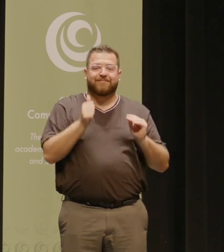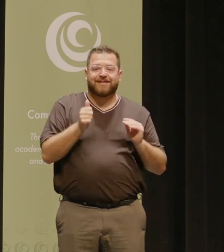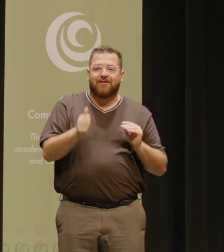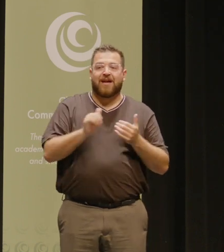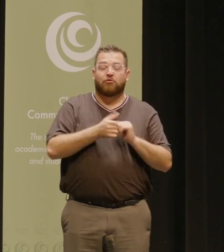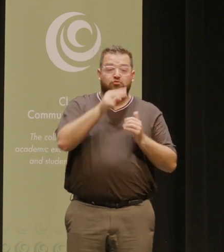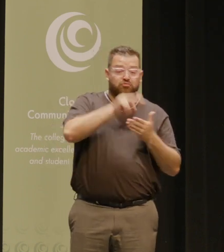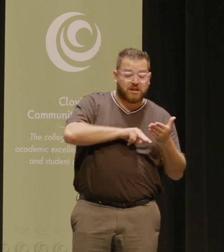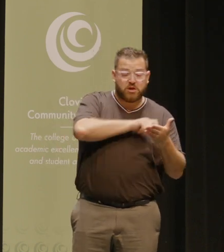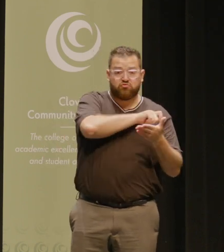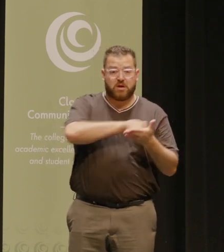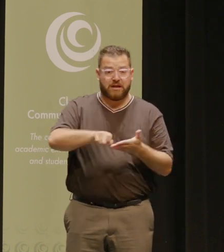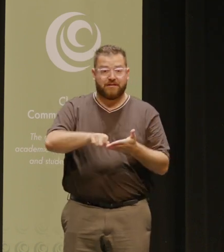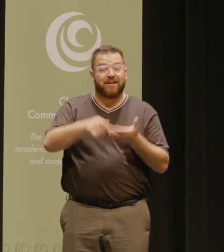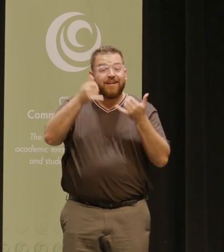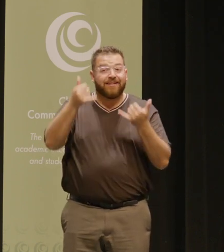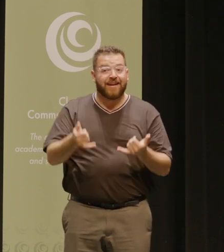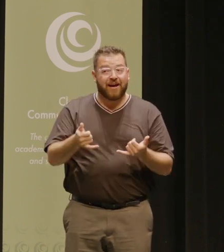and write, and now,